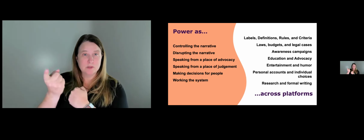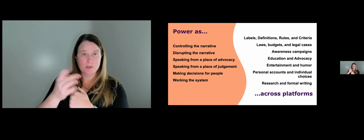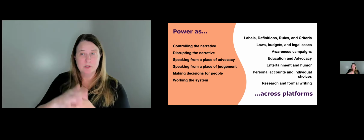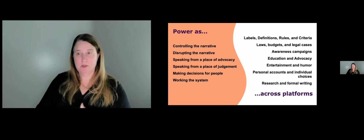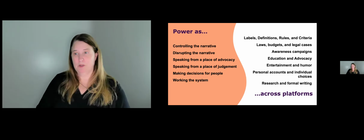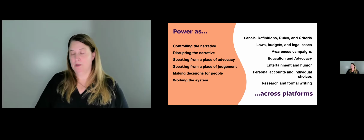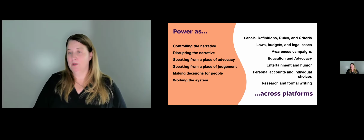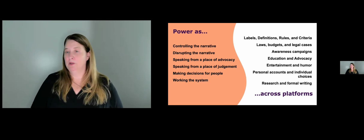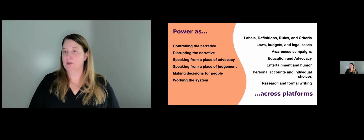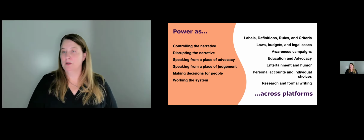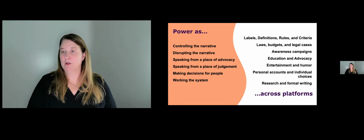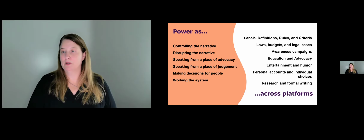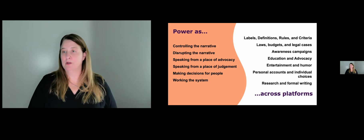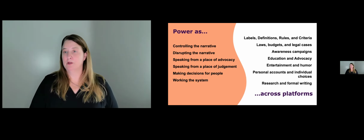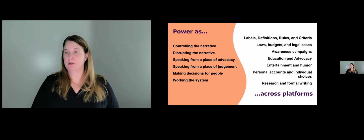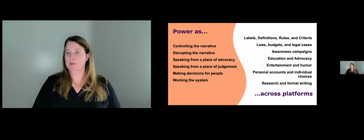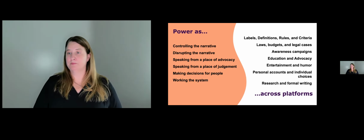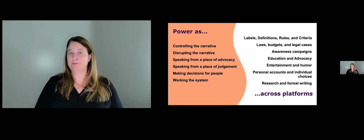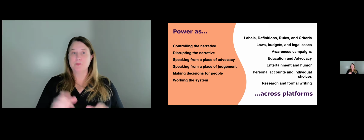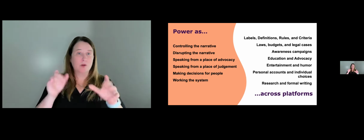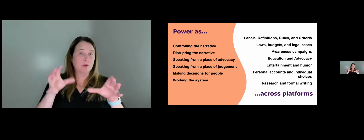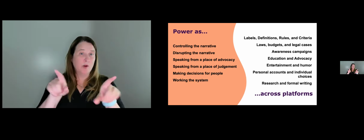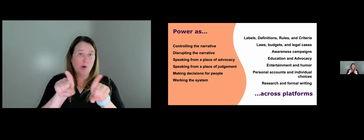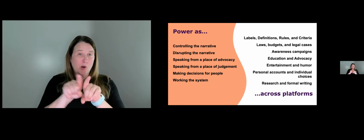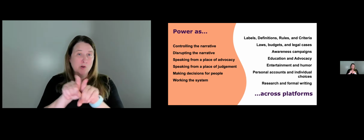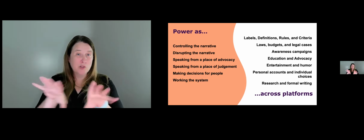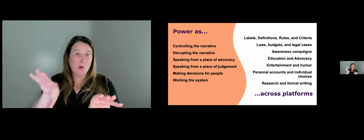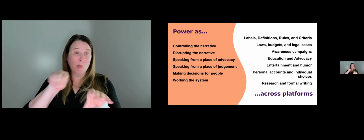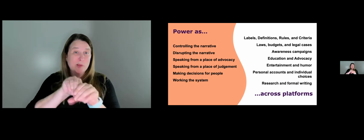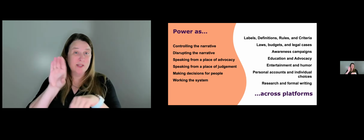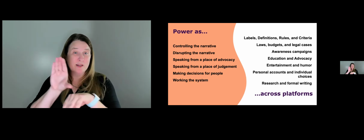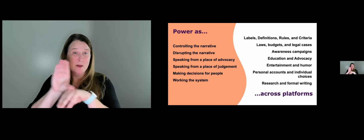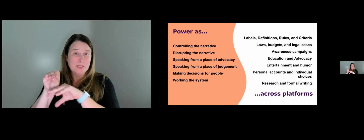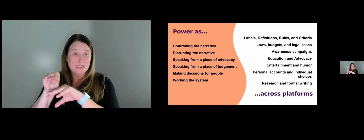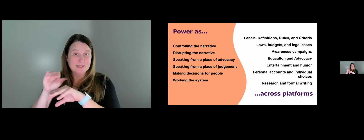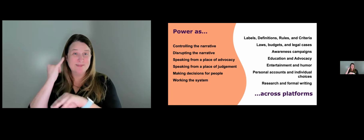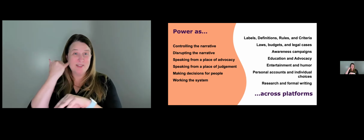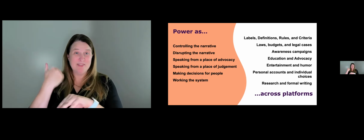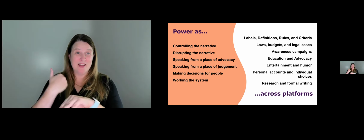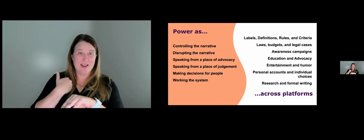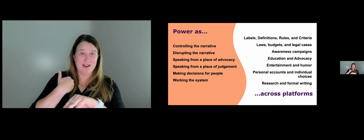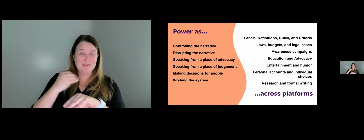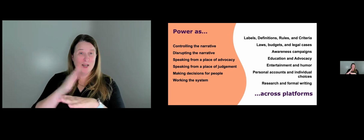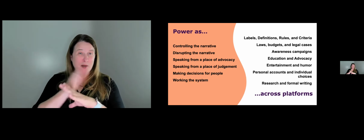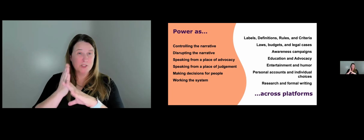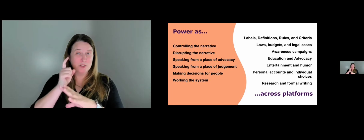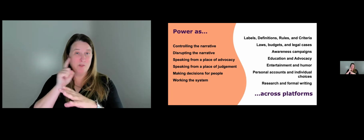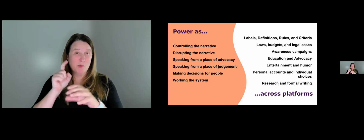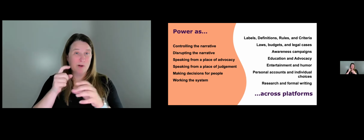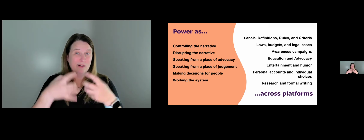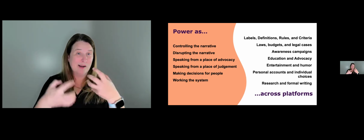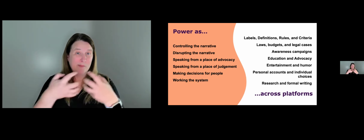that's going to impact what is available for support for those with disabilities. And